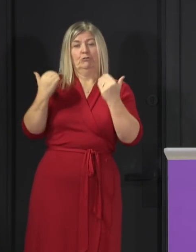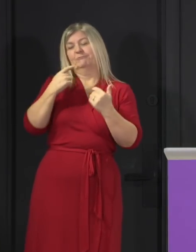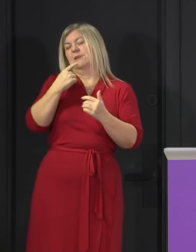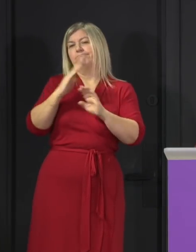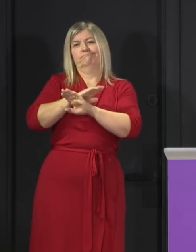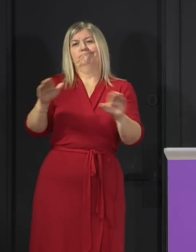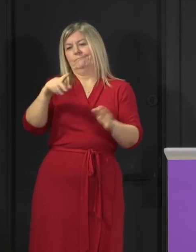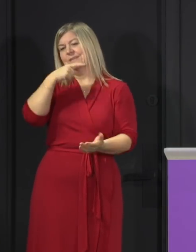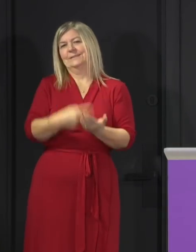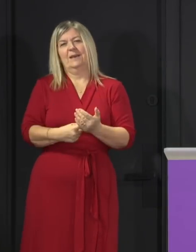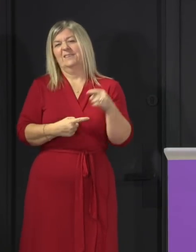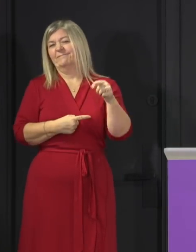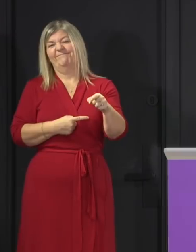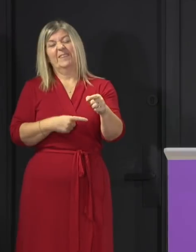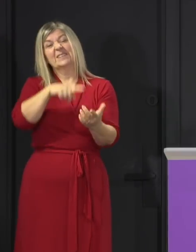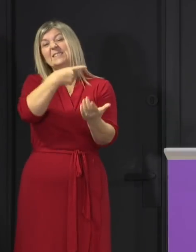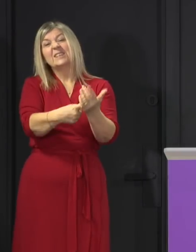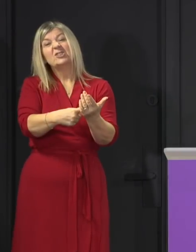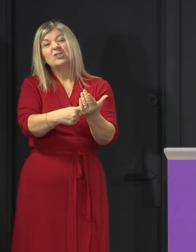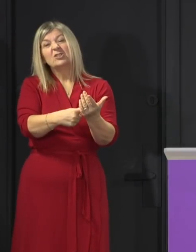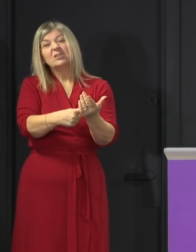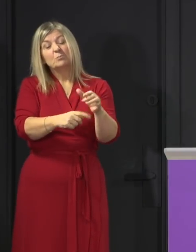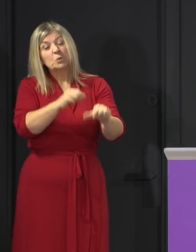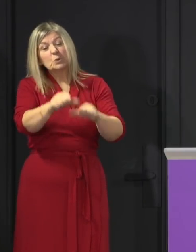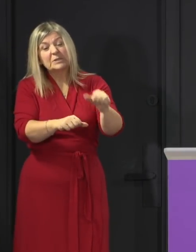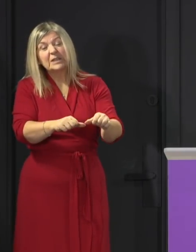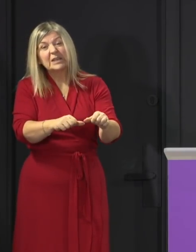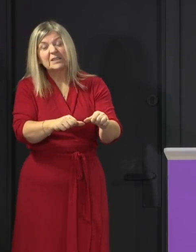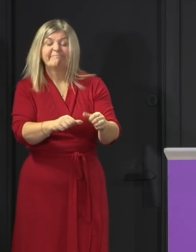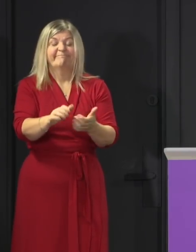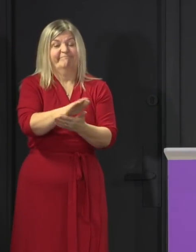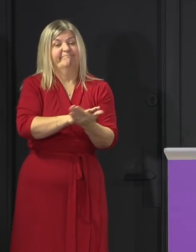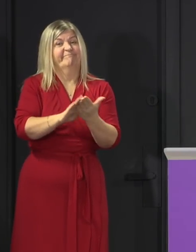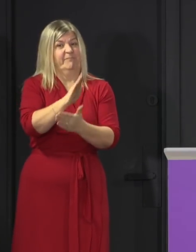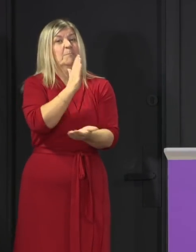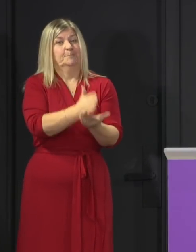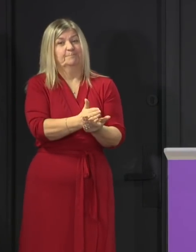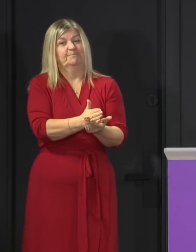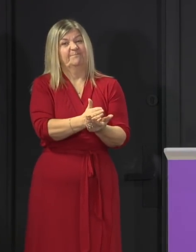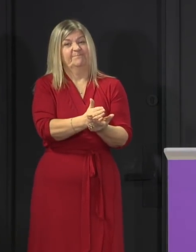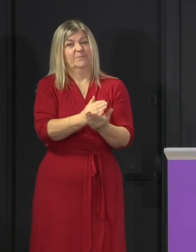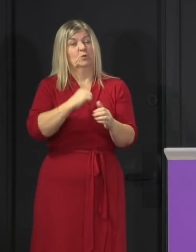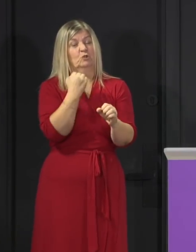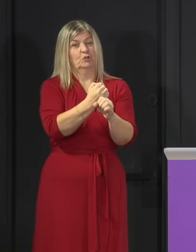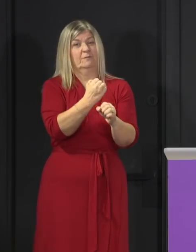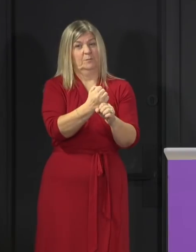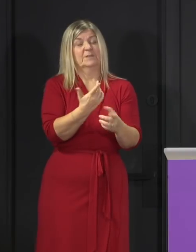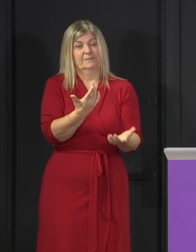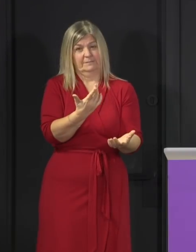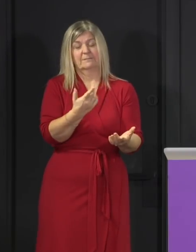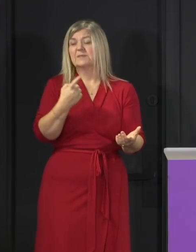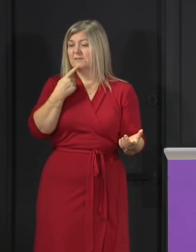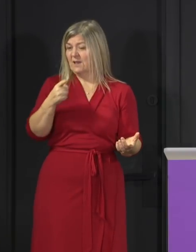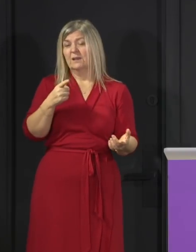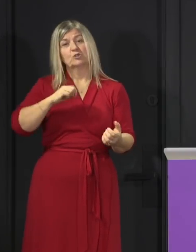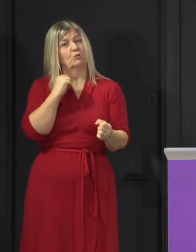that the decision-making process of the Scottish Government was rational, and it expressly noted that the Scottish Government